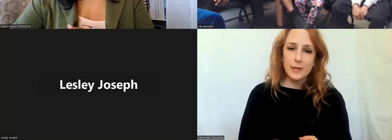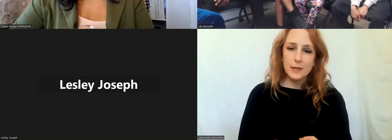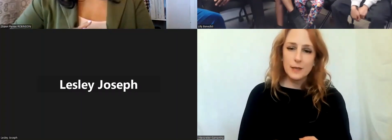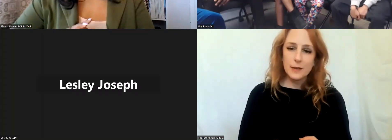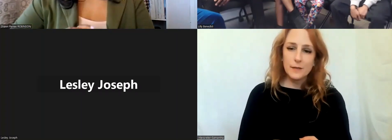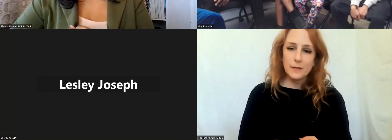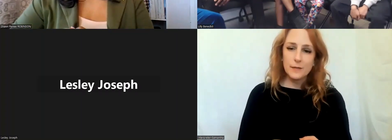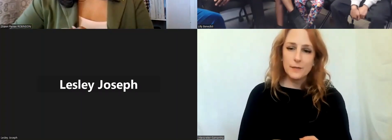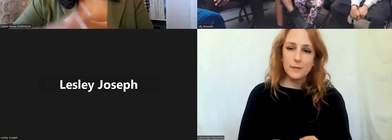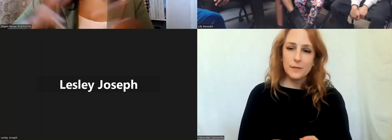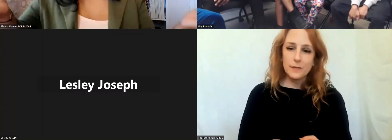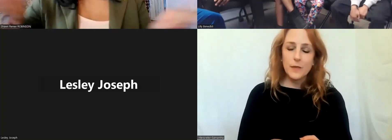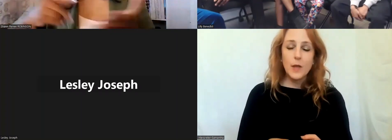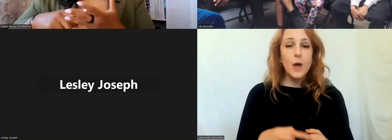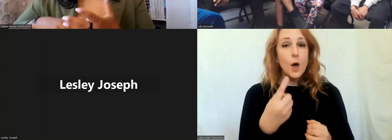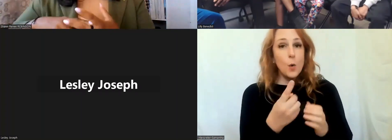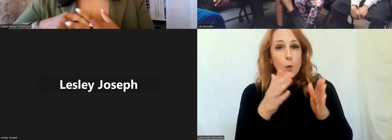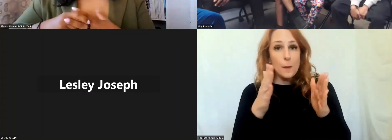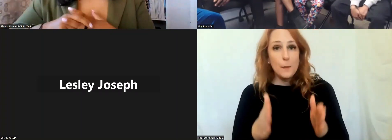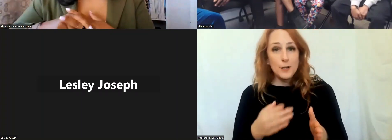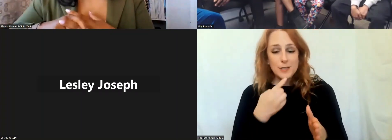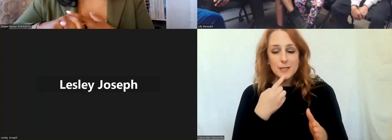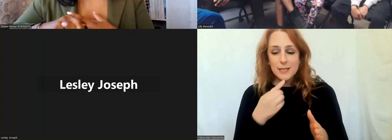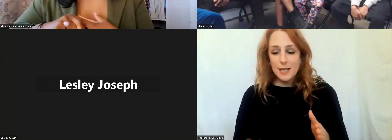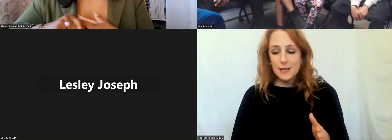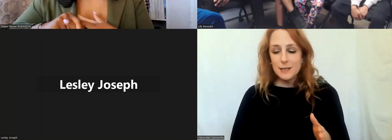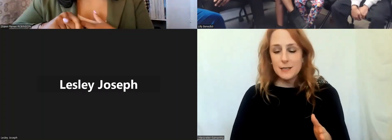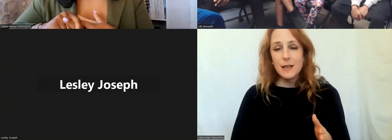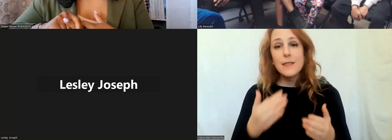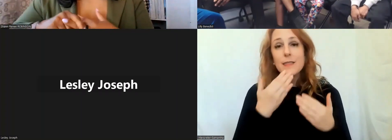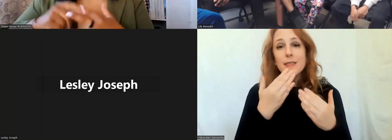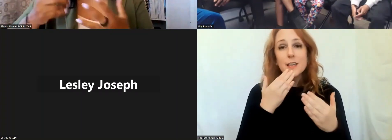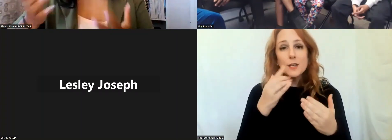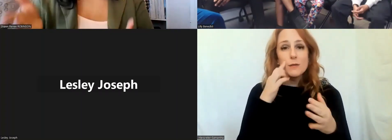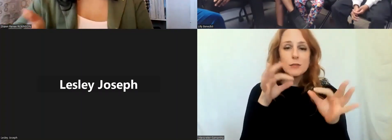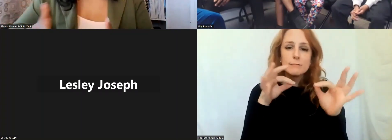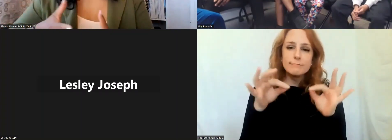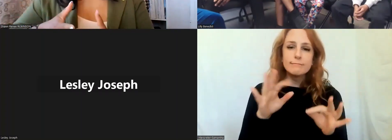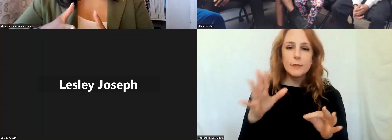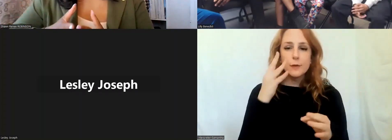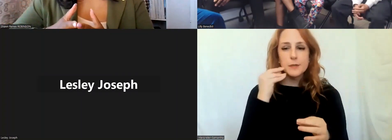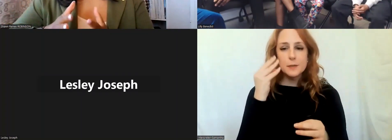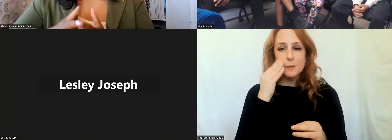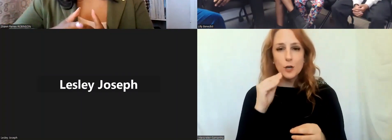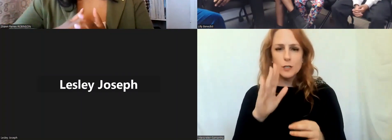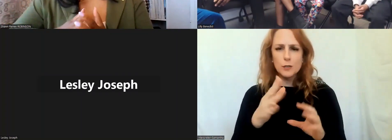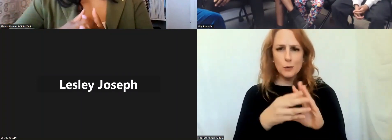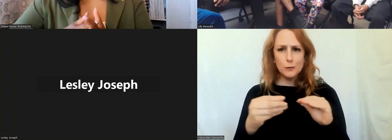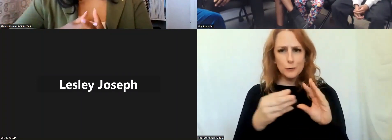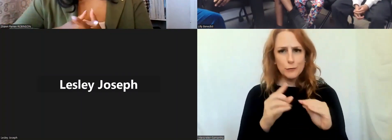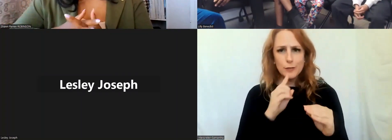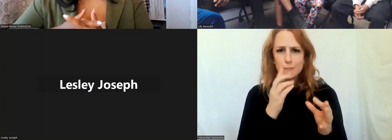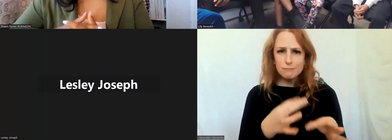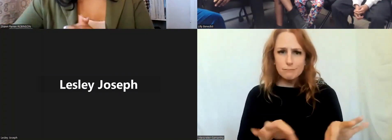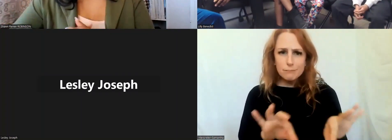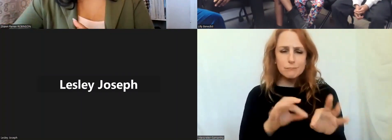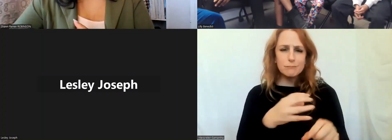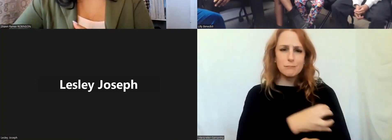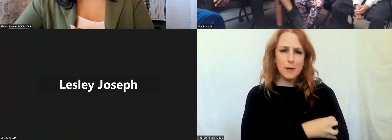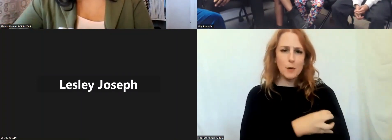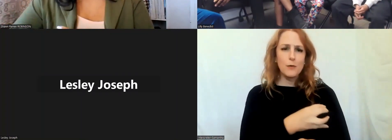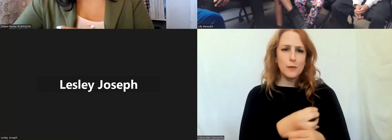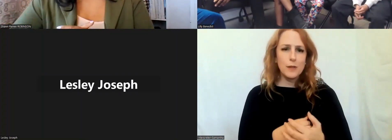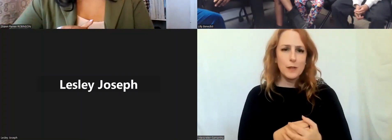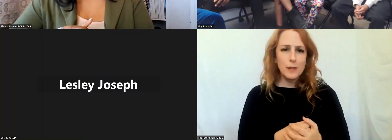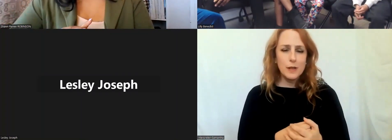So I have a person who says, one, thank you for sharing your experience. Your stories are important and very powerful.